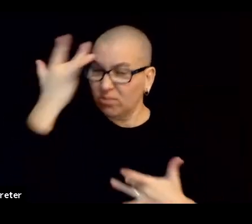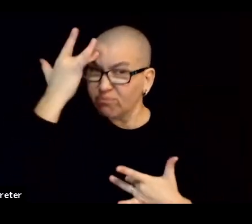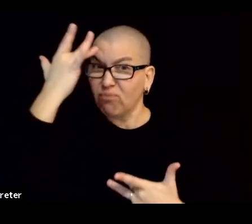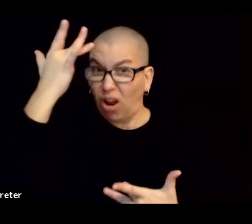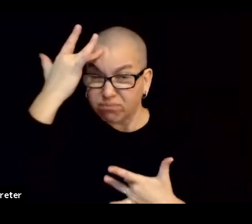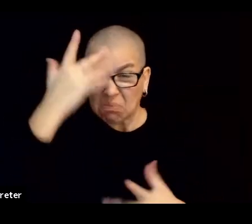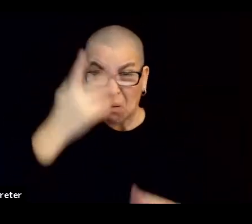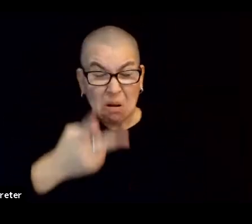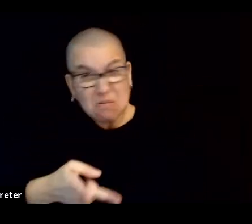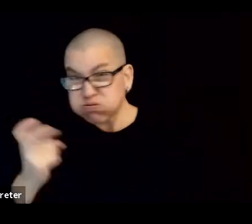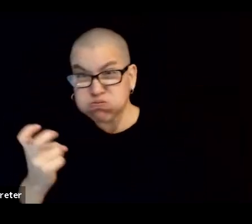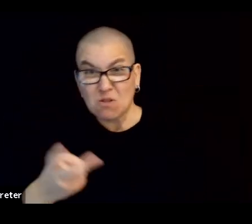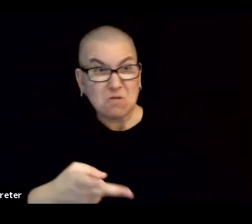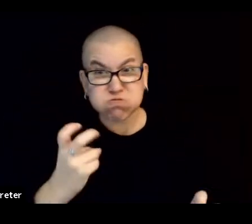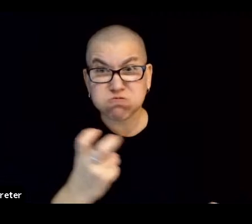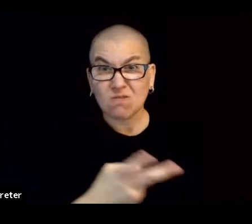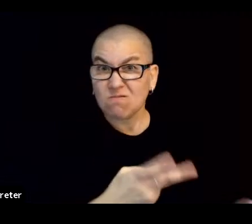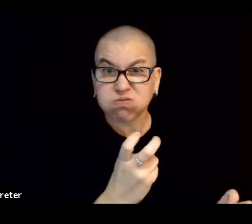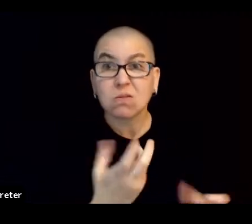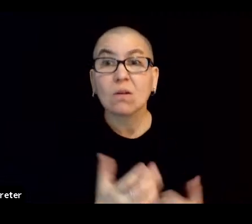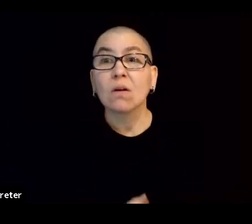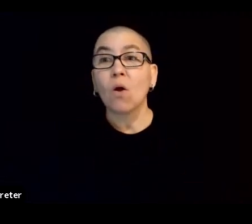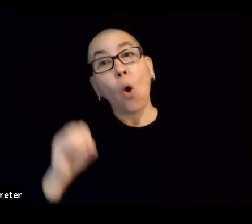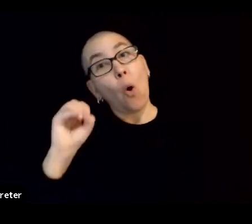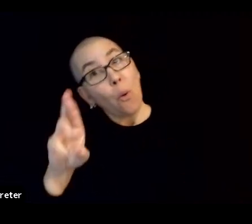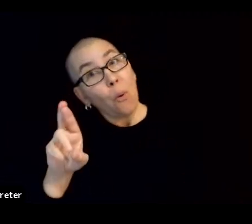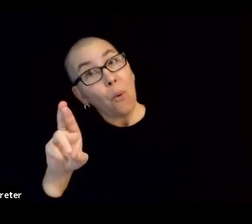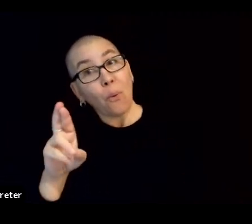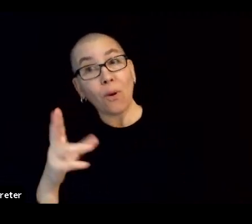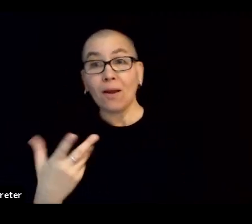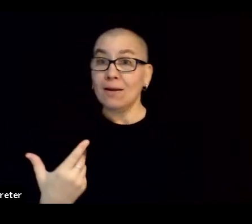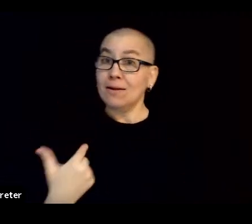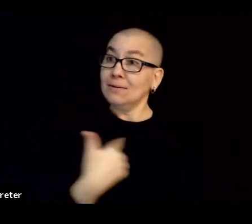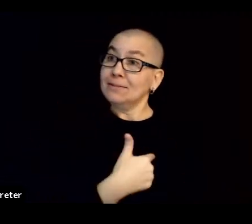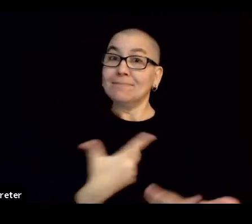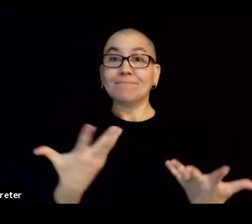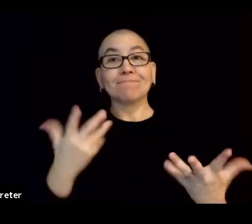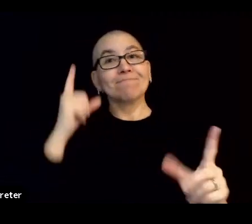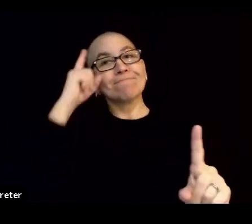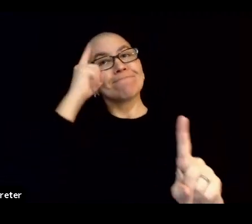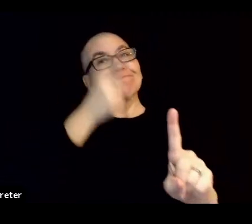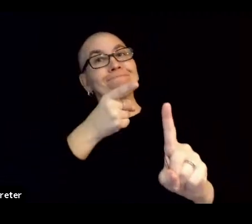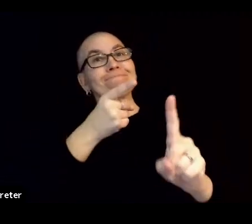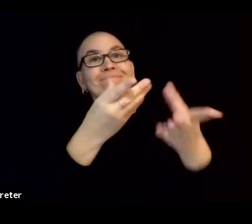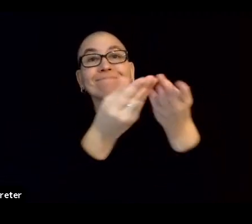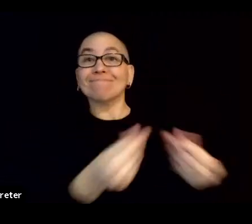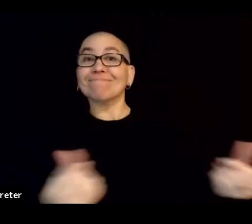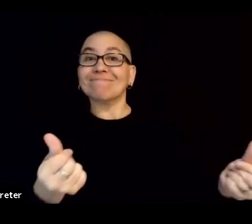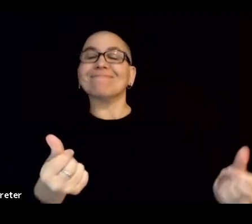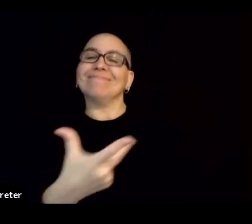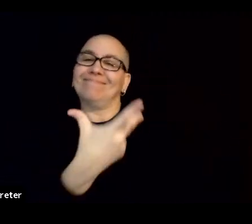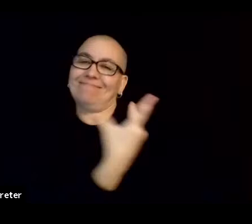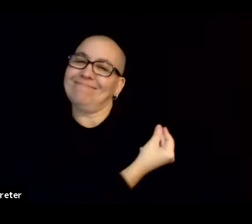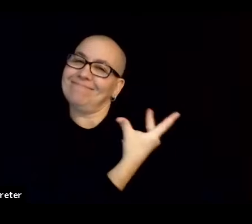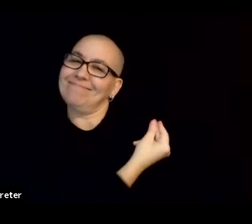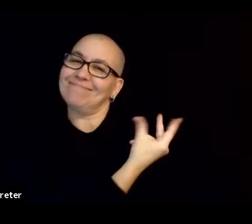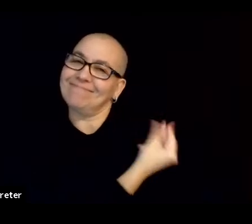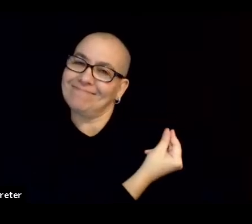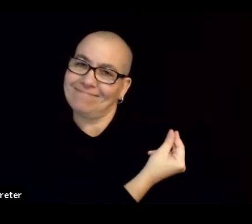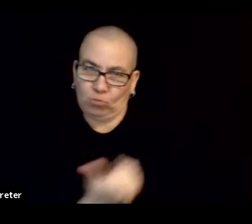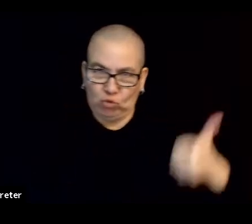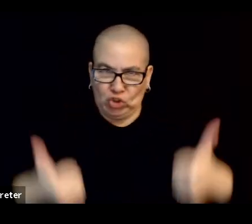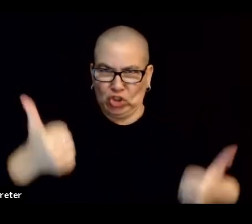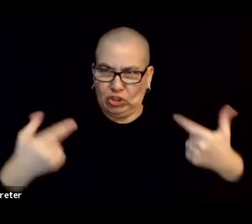But preferentially and ideally, the majority of that immunity would come through vaccination, as has been done with many, many other